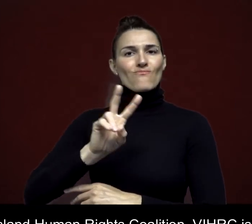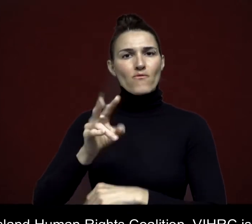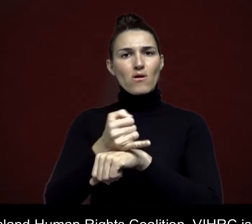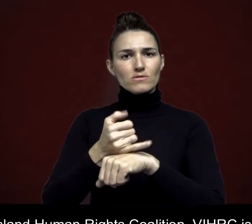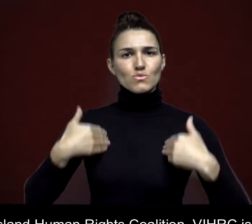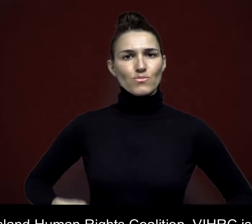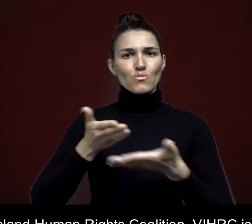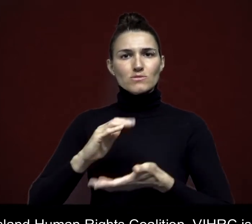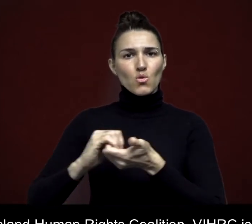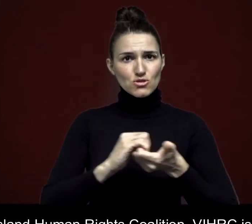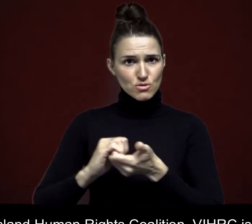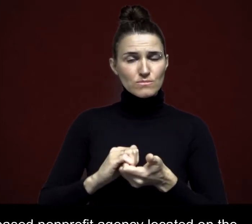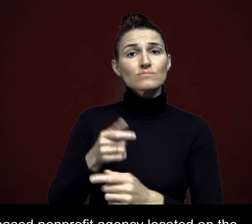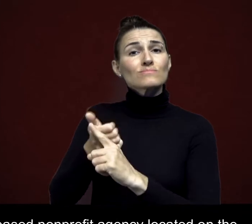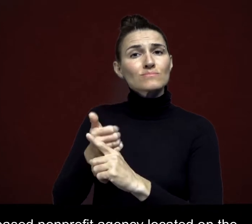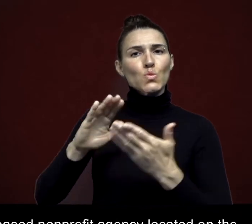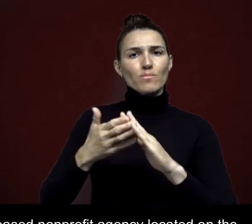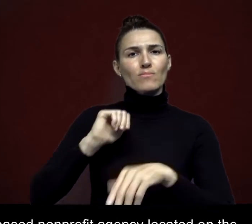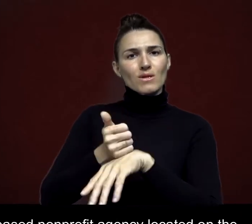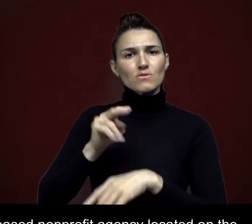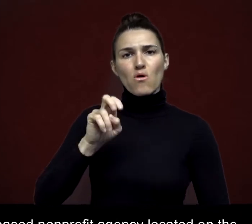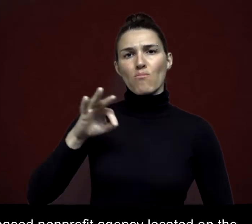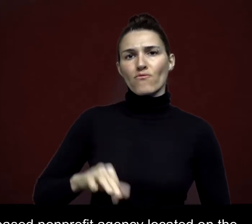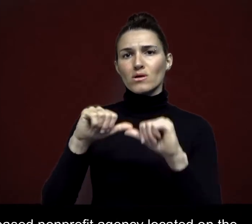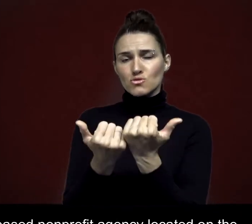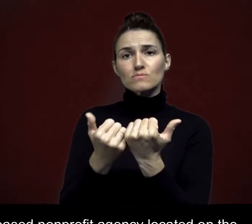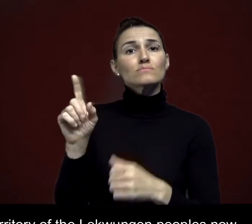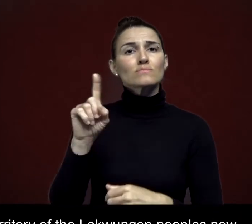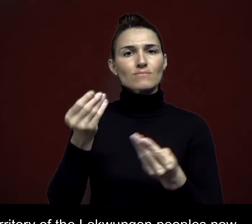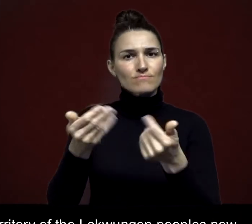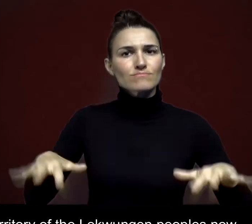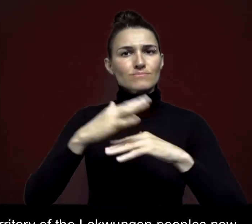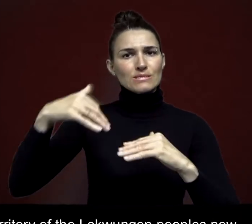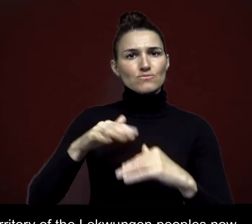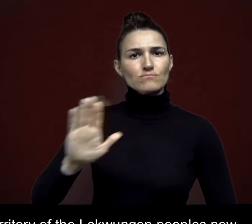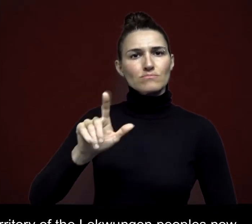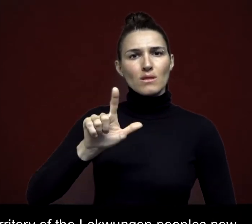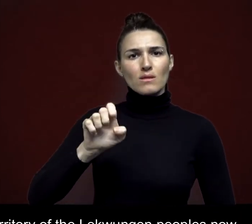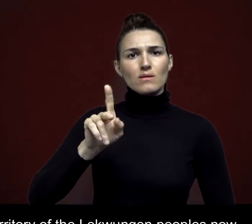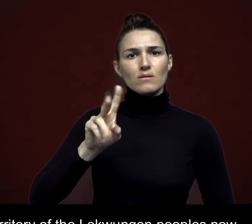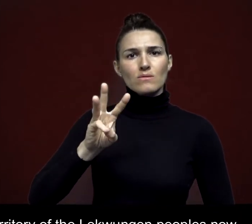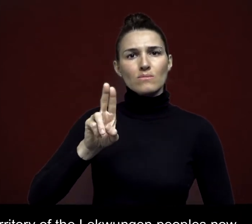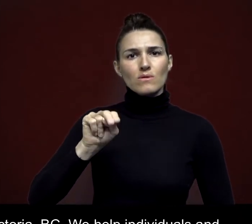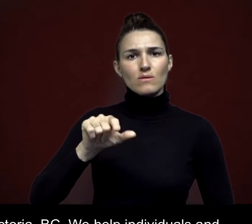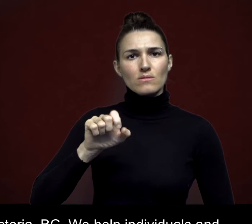Coalition. VIARC is a community-based nonprofit agency located on the traditional territory of the Lekwungen peoples, now known as